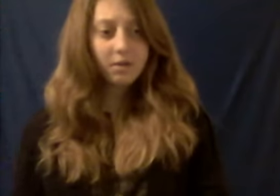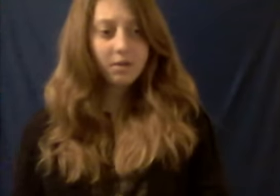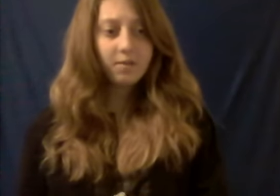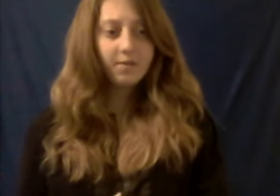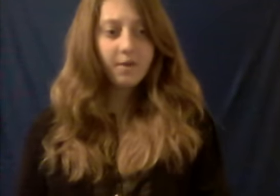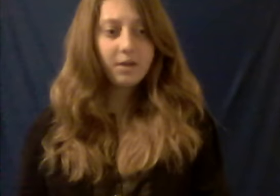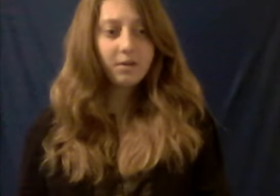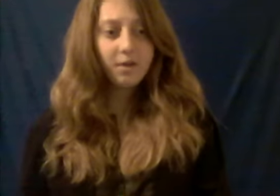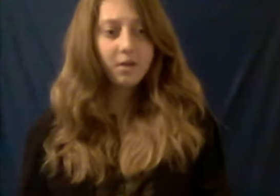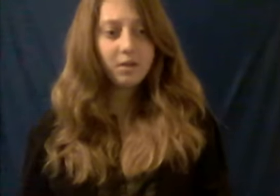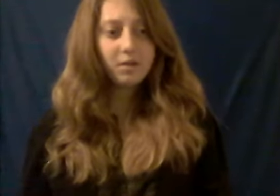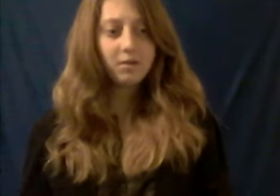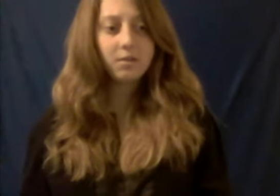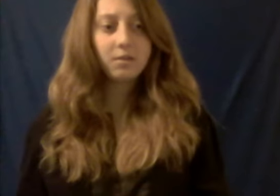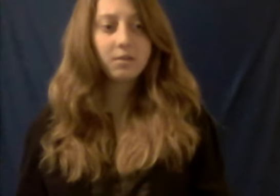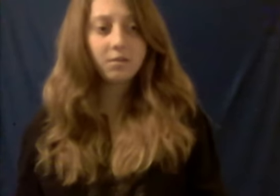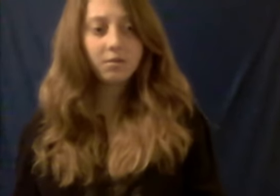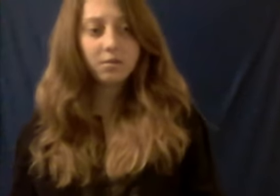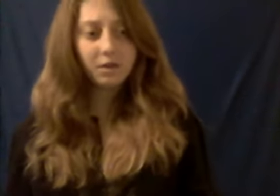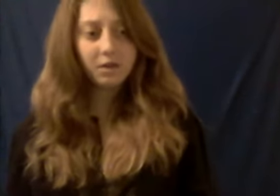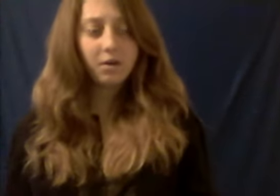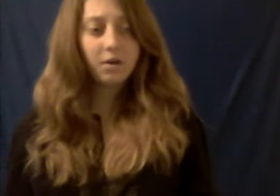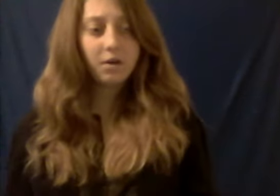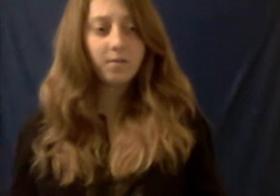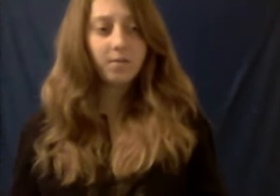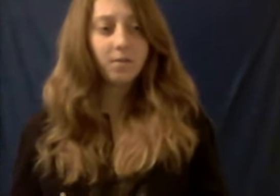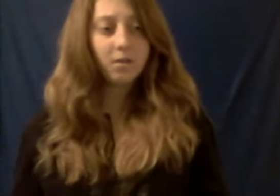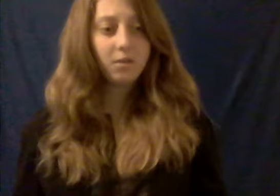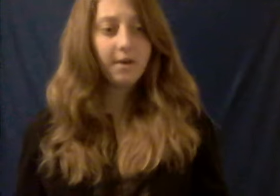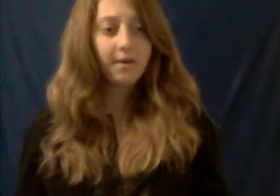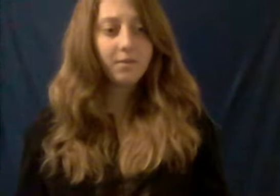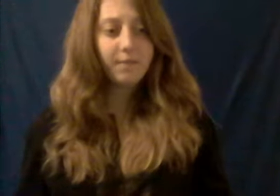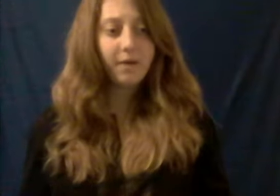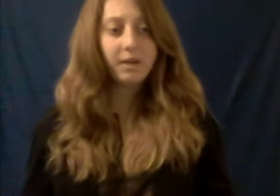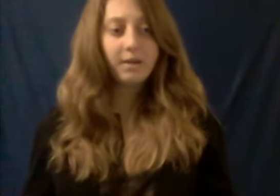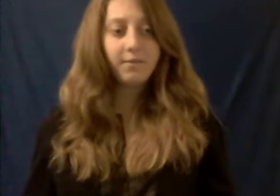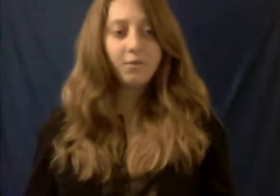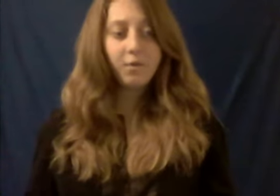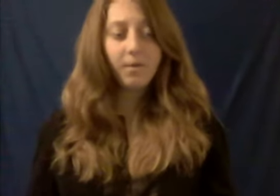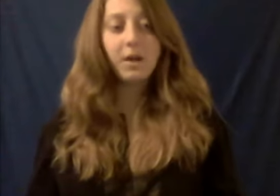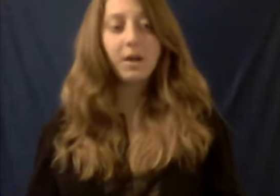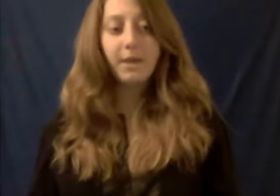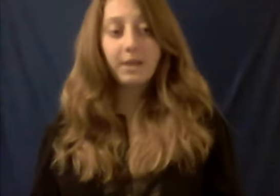Okay, so I know on credit cards you have an amount, and if you go over that amount, they